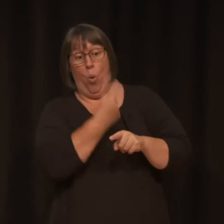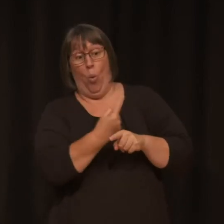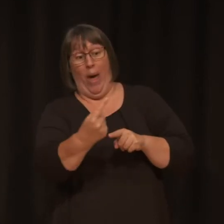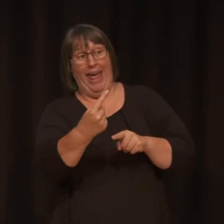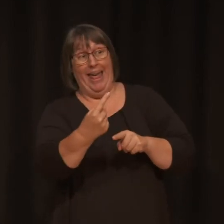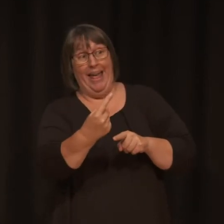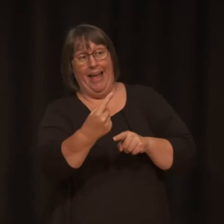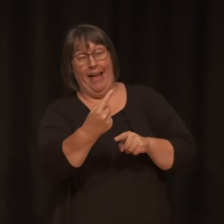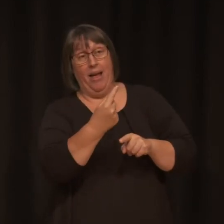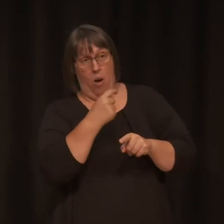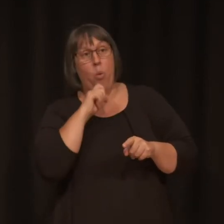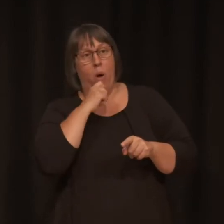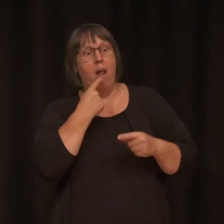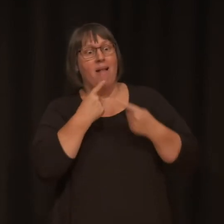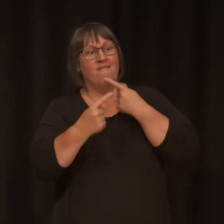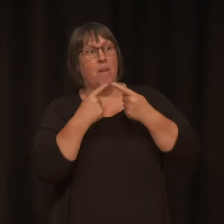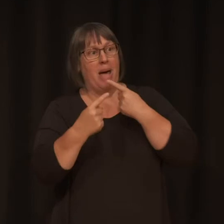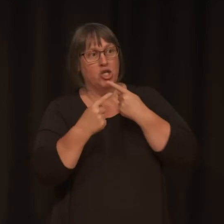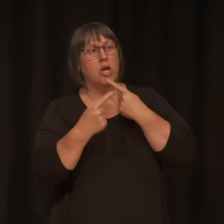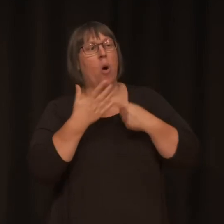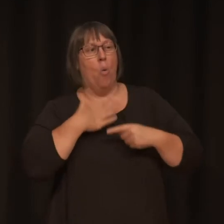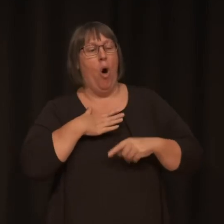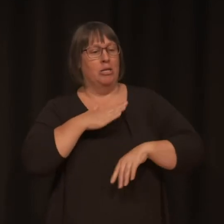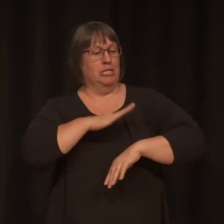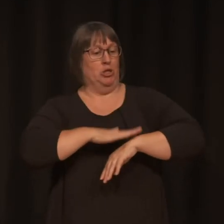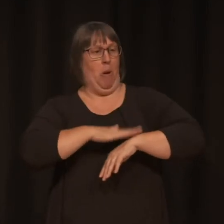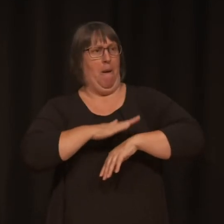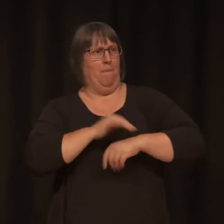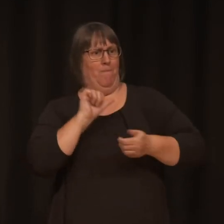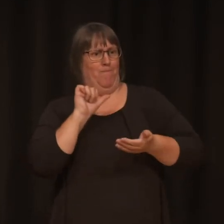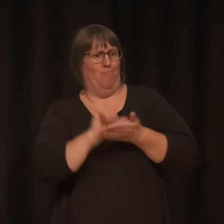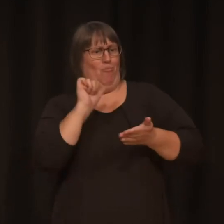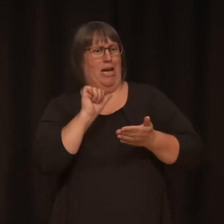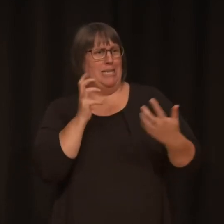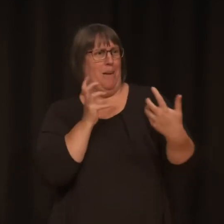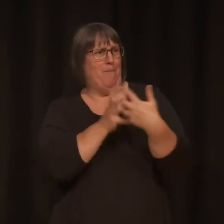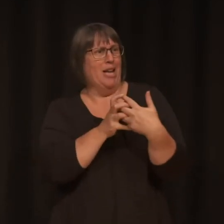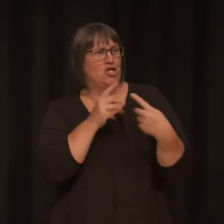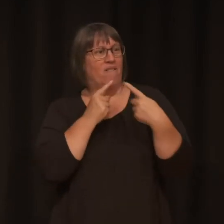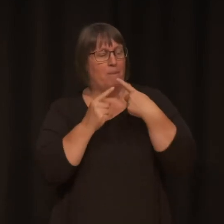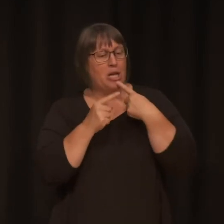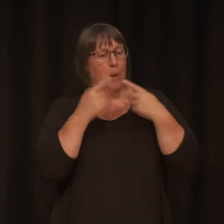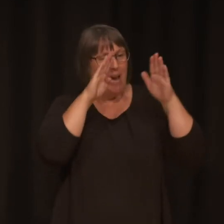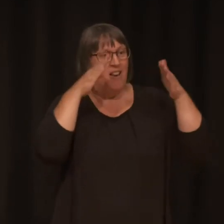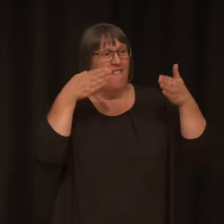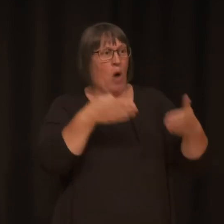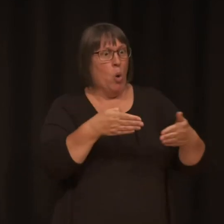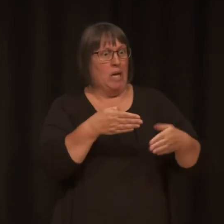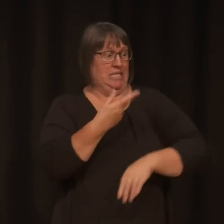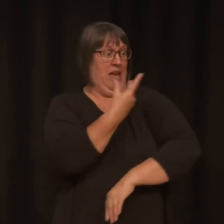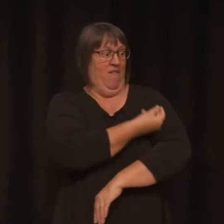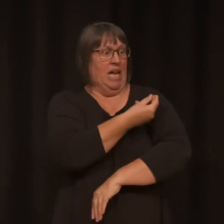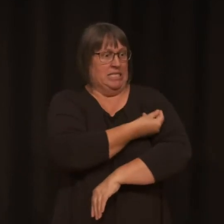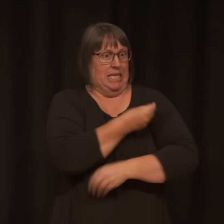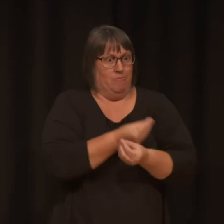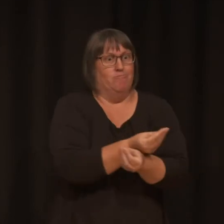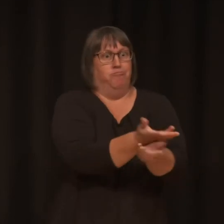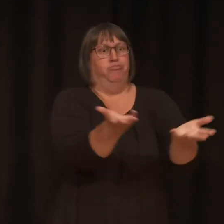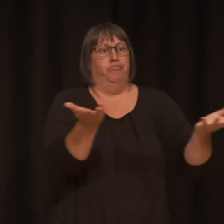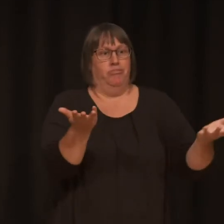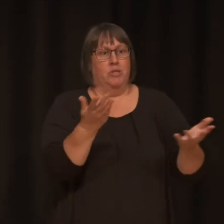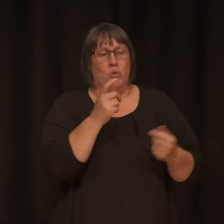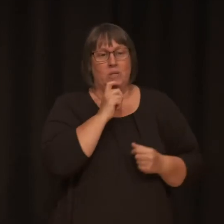of the vaccine. We want to make sure we're providing timely information, but also make sure we're focusing on getting the vaccine rolled